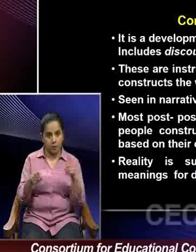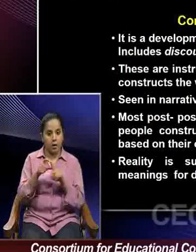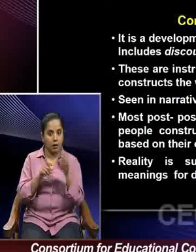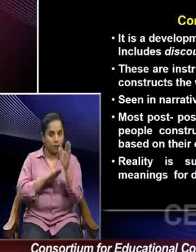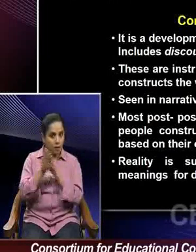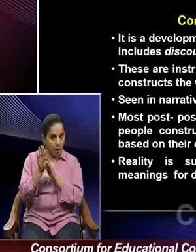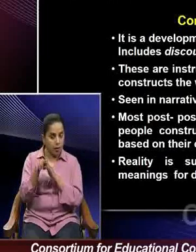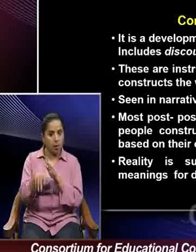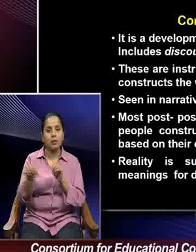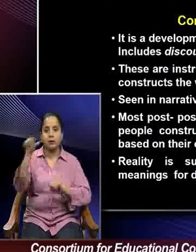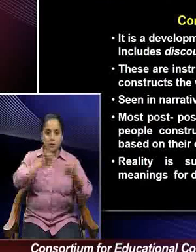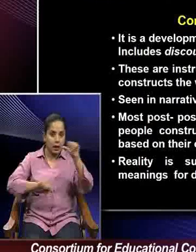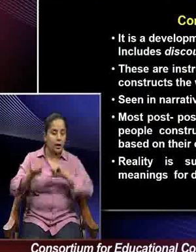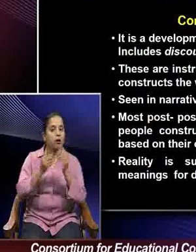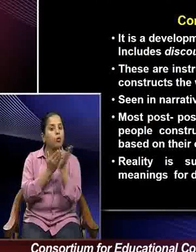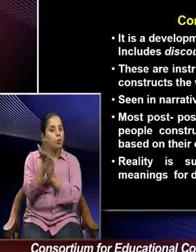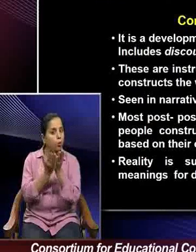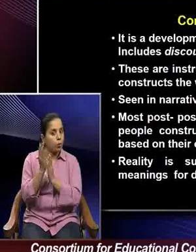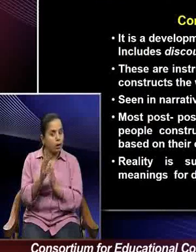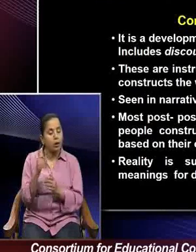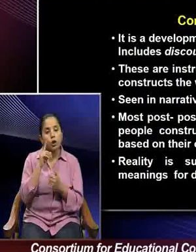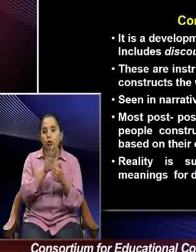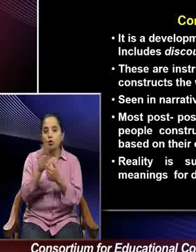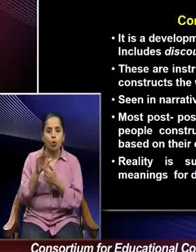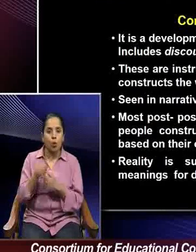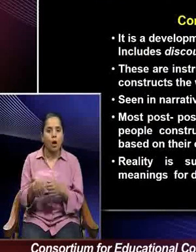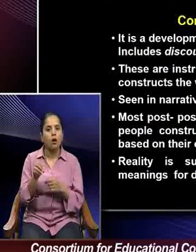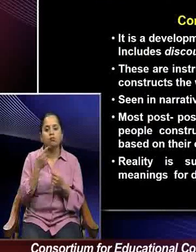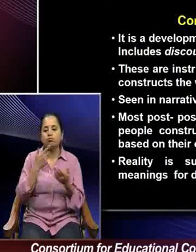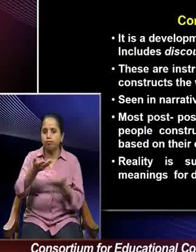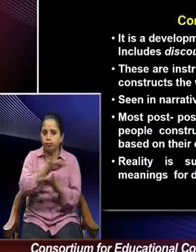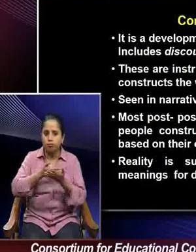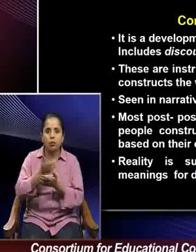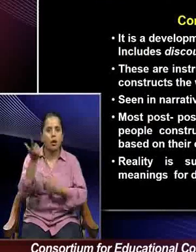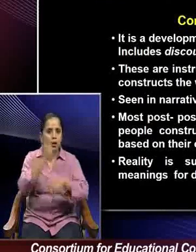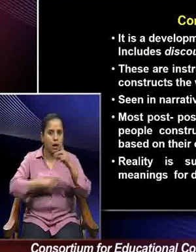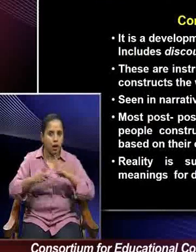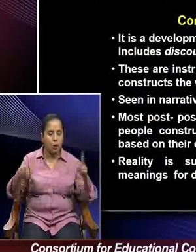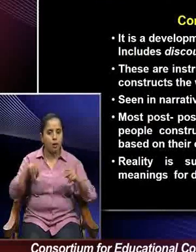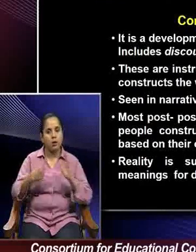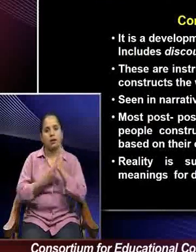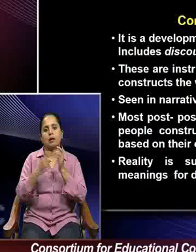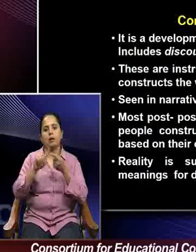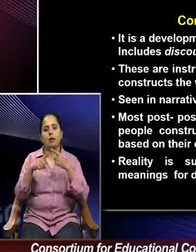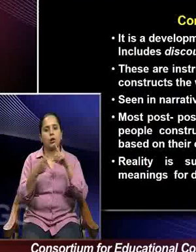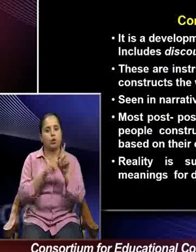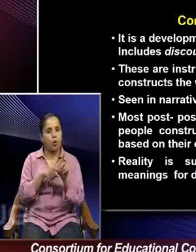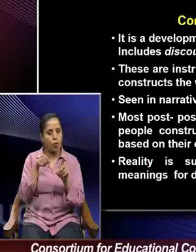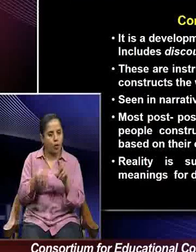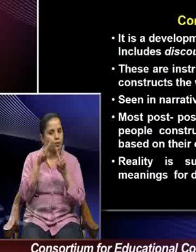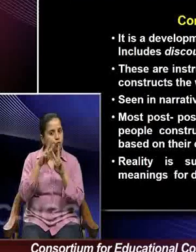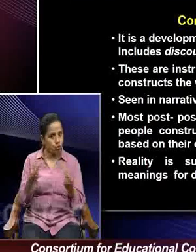development in scientific method that indicates discourse, language, and rhetoric as important part of